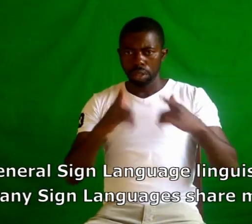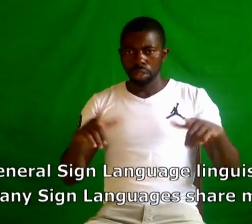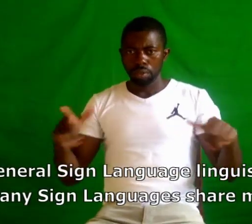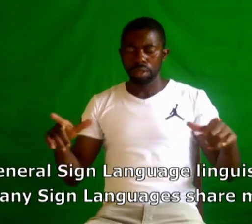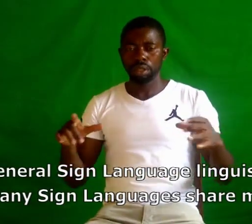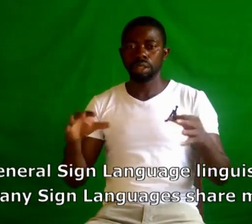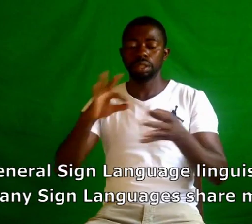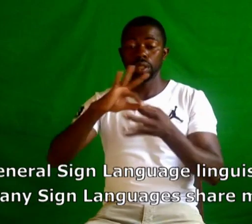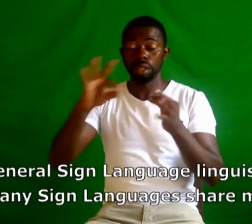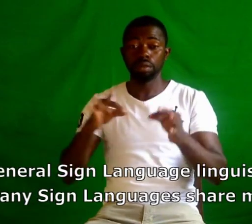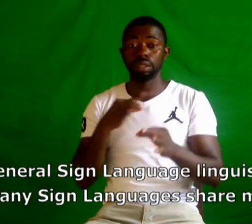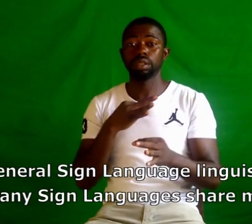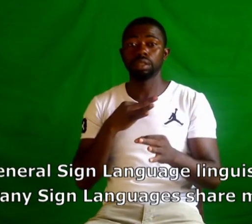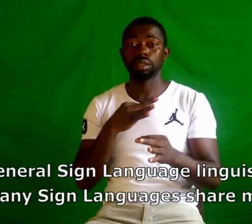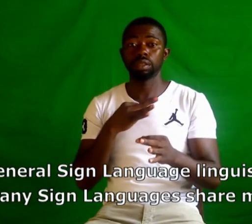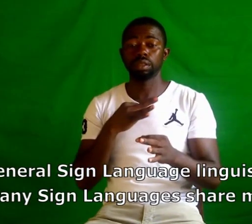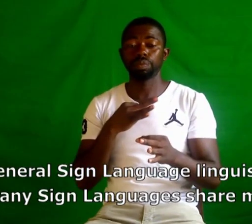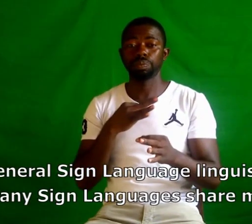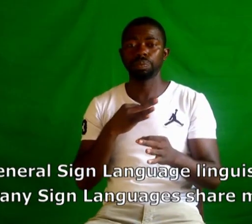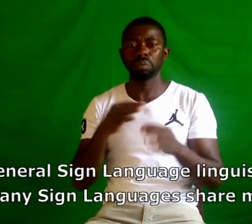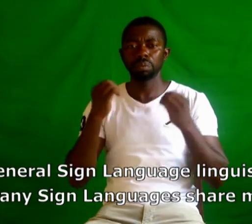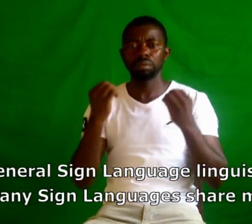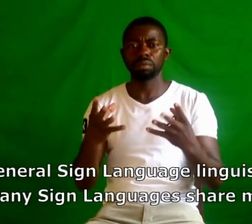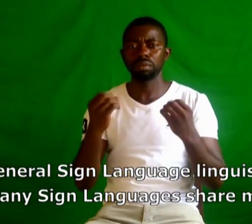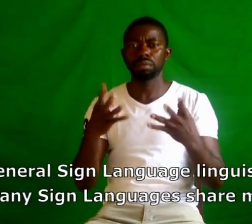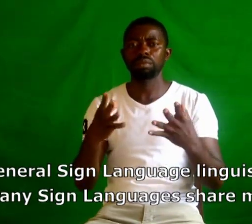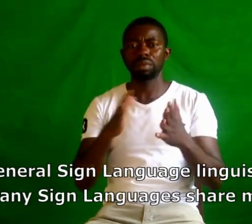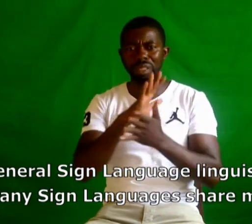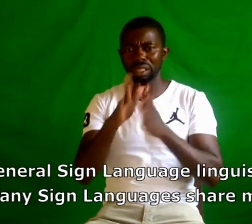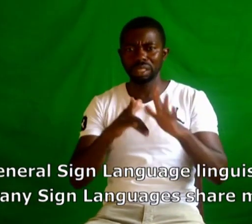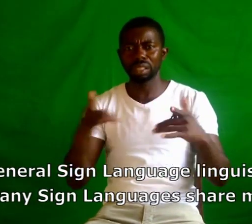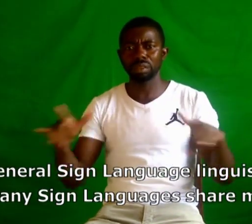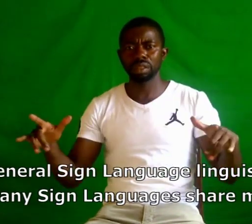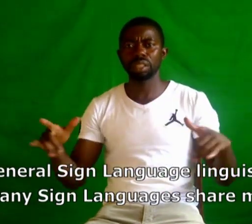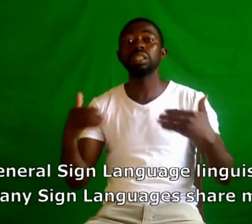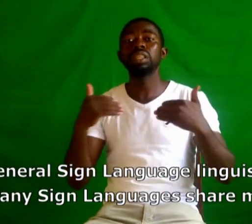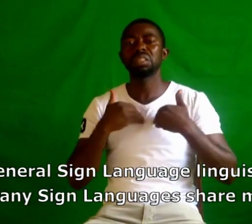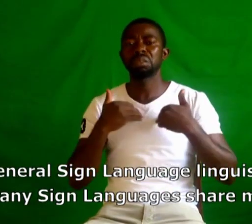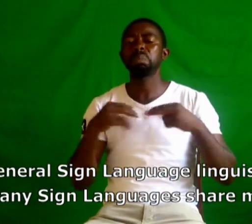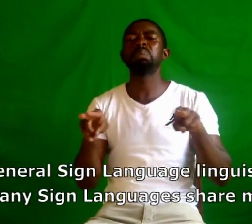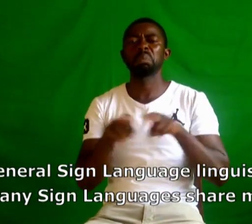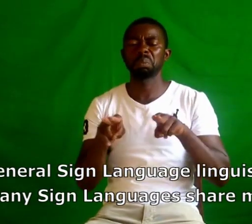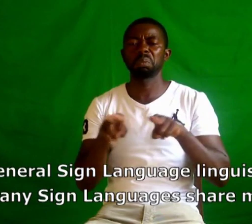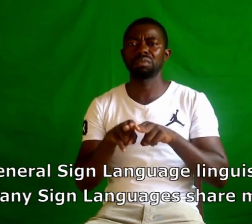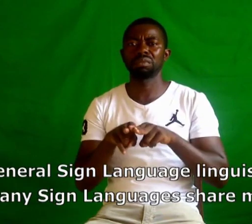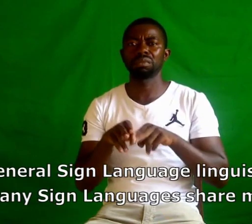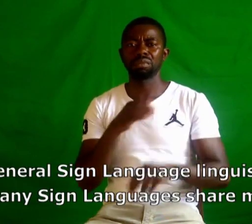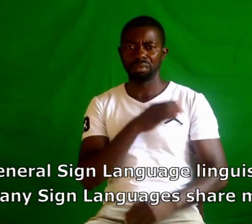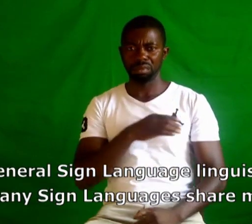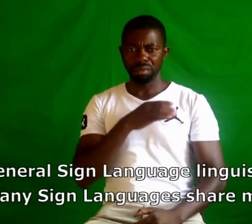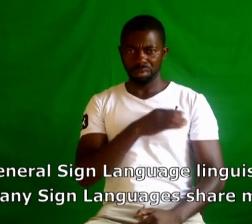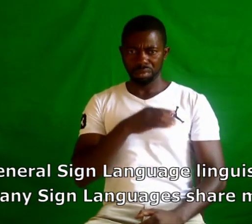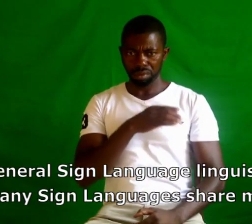language linguistics. Many sign languages share many common characteristics.